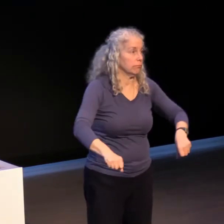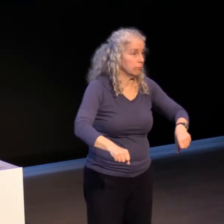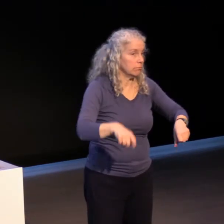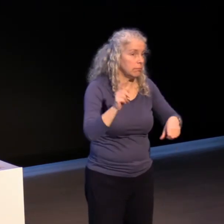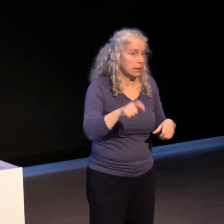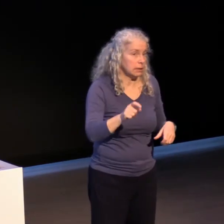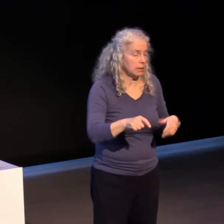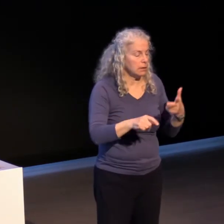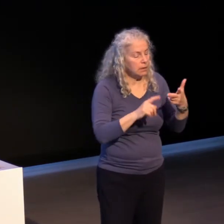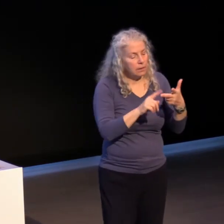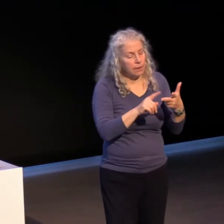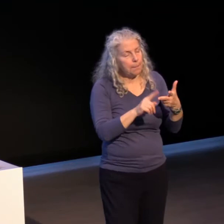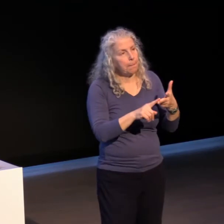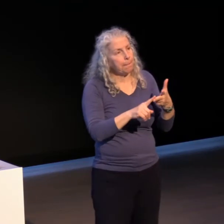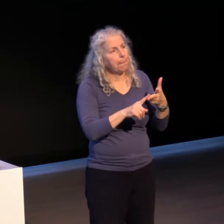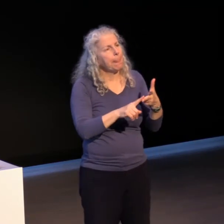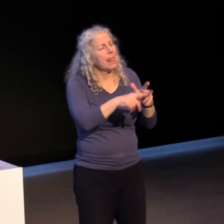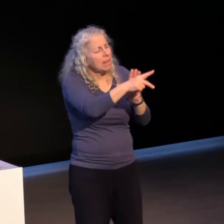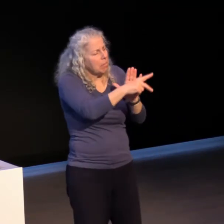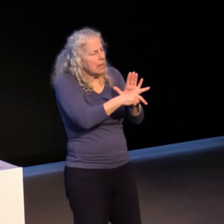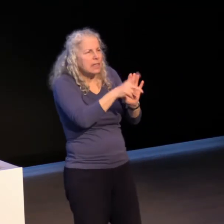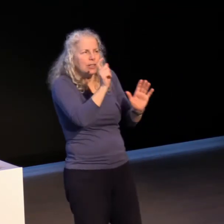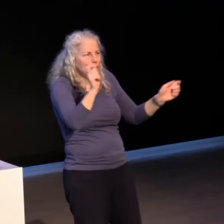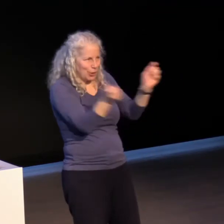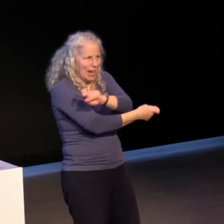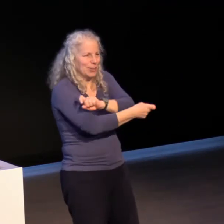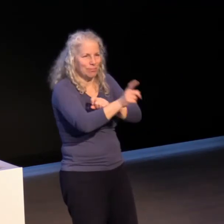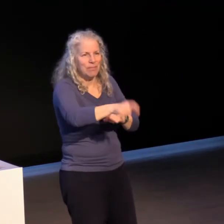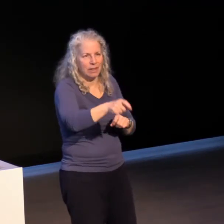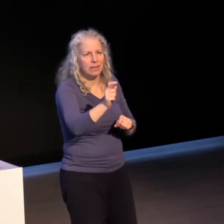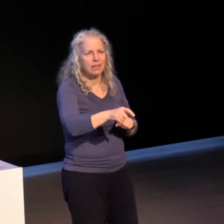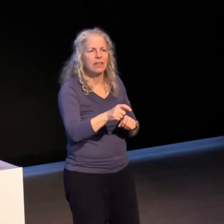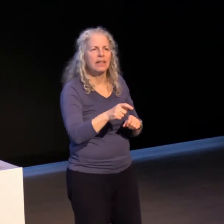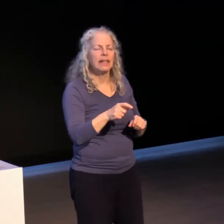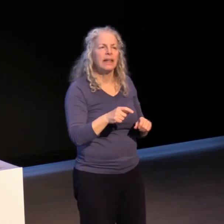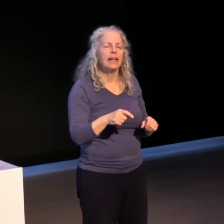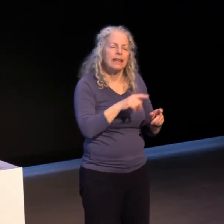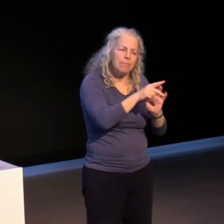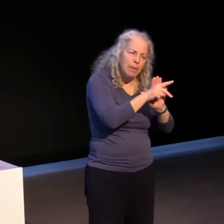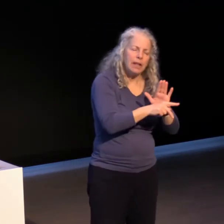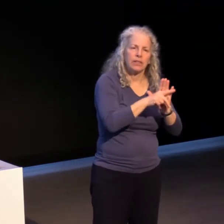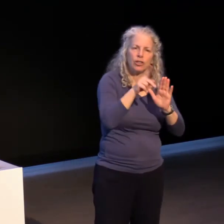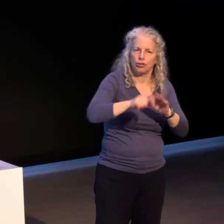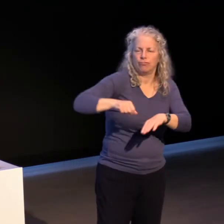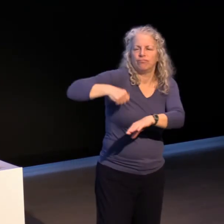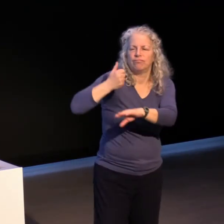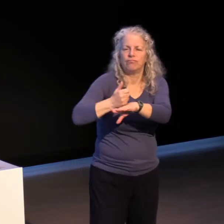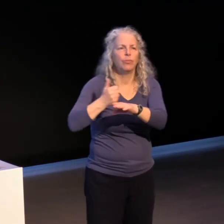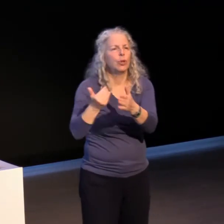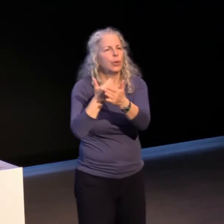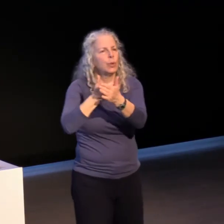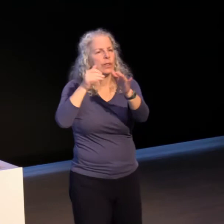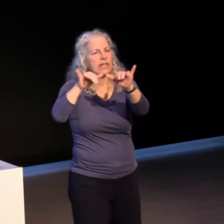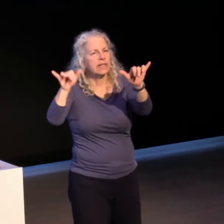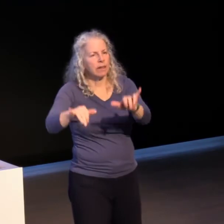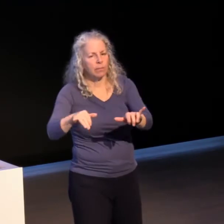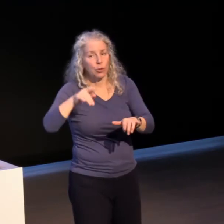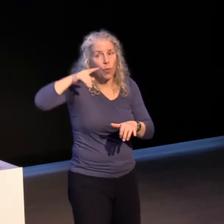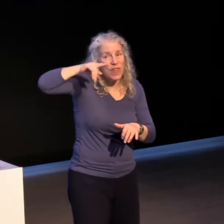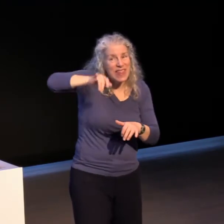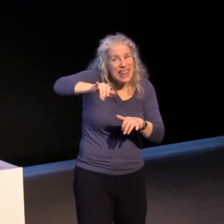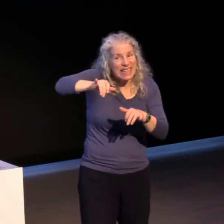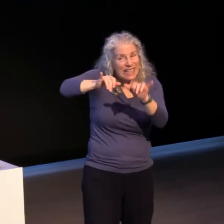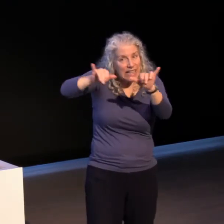only shifting policy, but how to create all new systems that work in service to